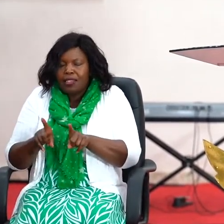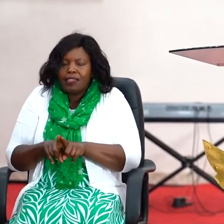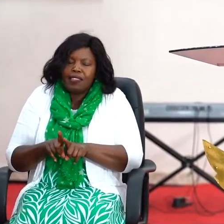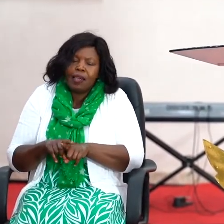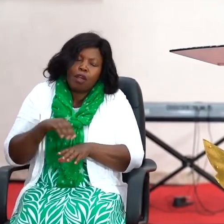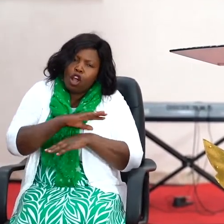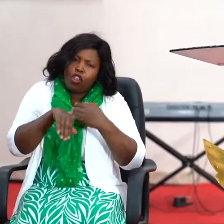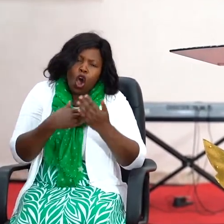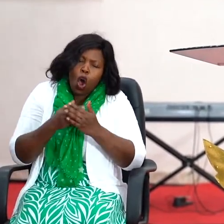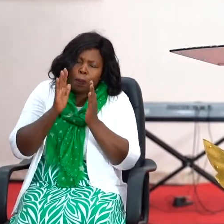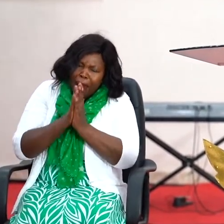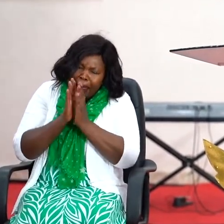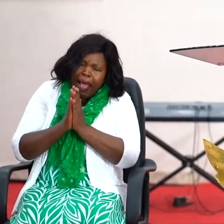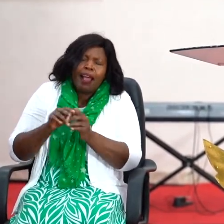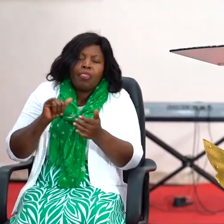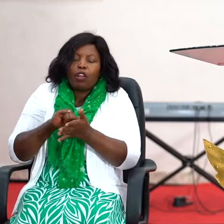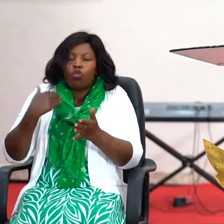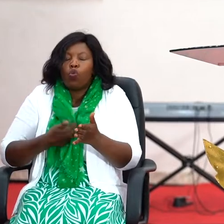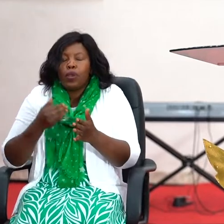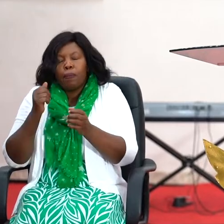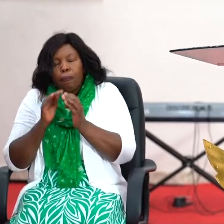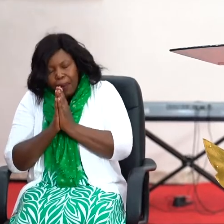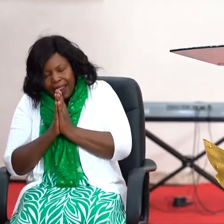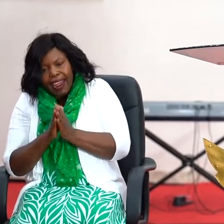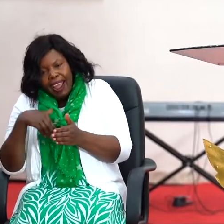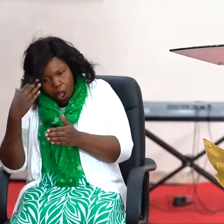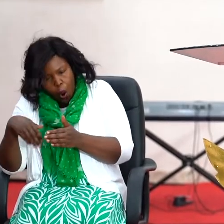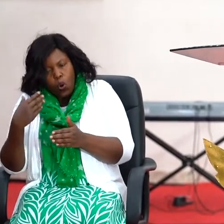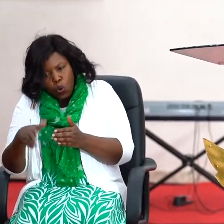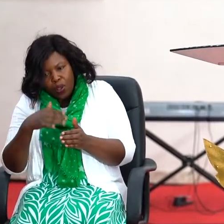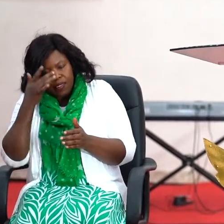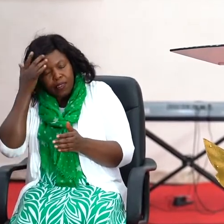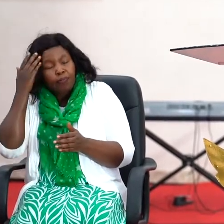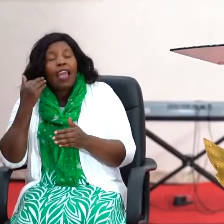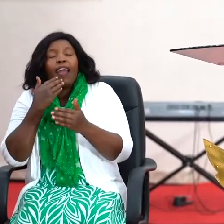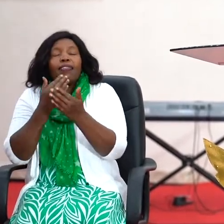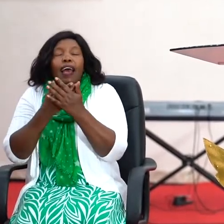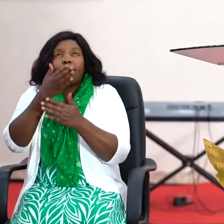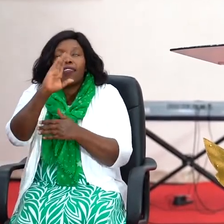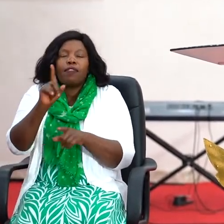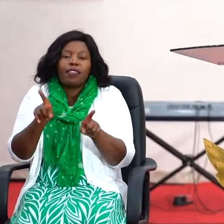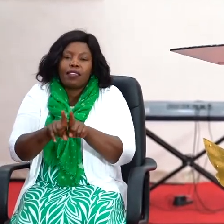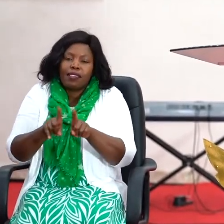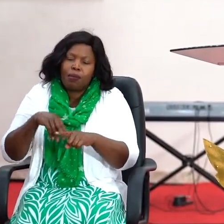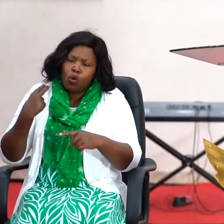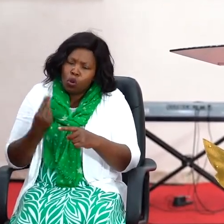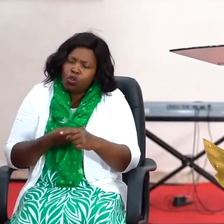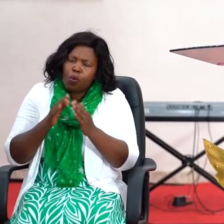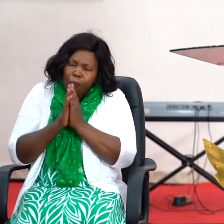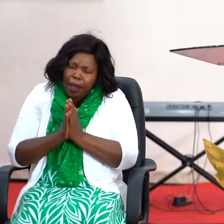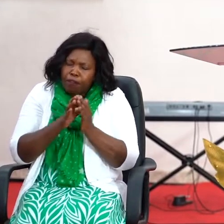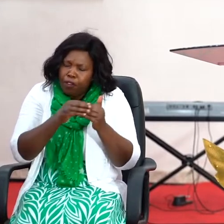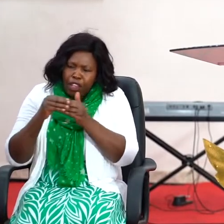all kinds of prayers be made, petitions and even intercessions and thanksgivings. We should pray for the leaders.